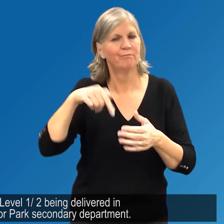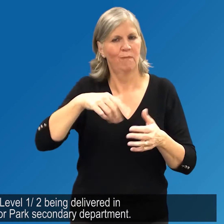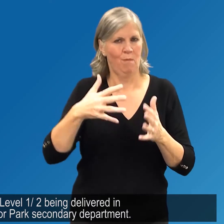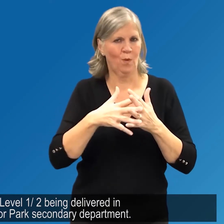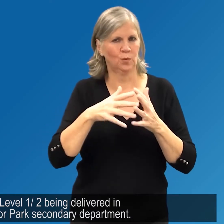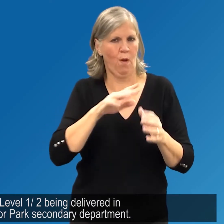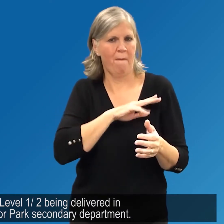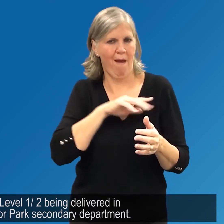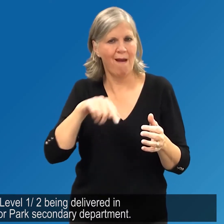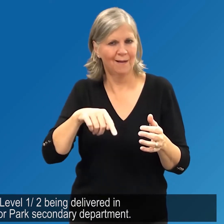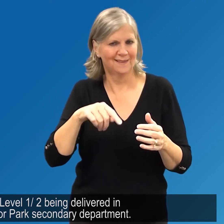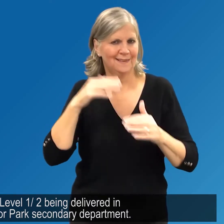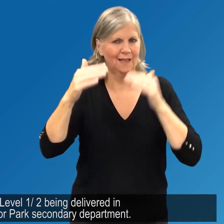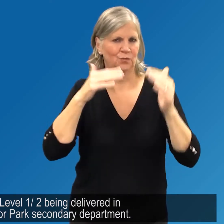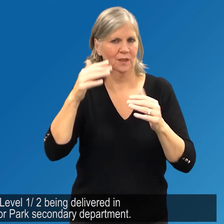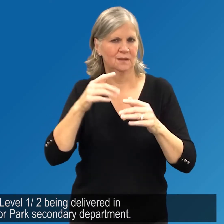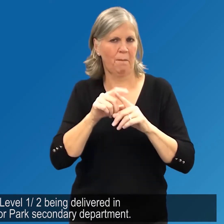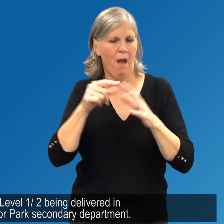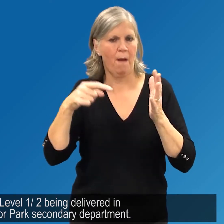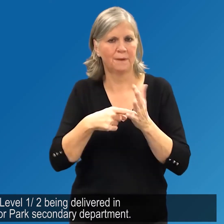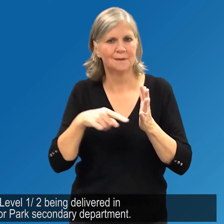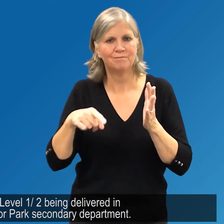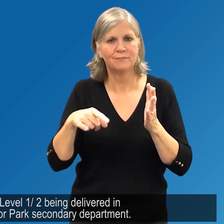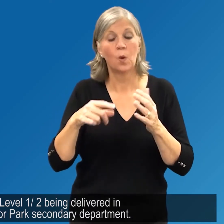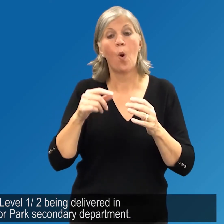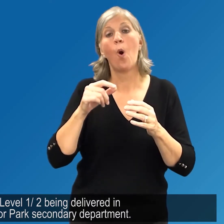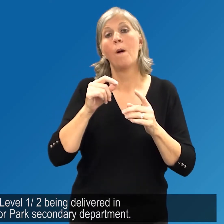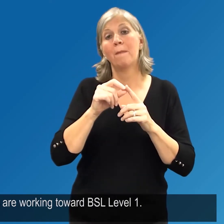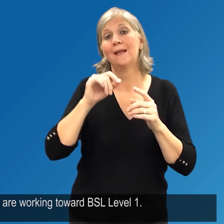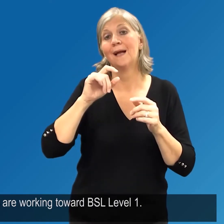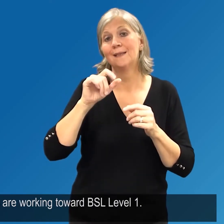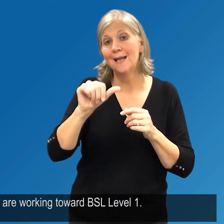BSL Level 1/2 being delivered in Windsor Park Secondary Department.